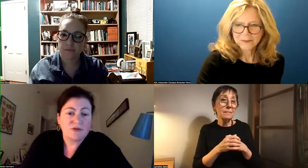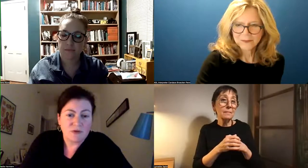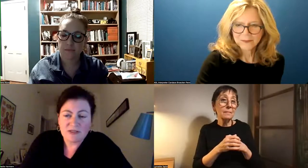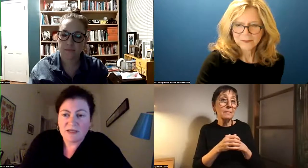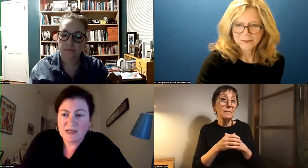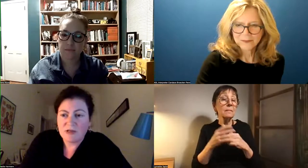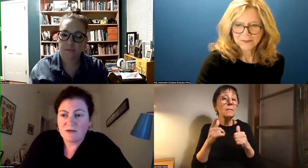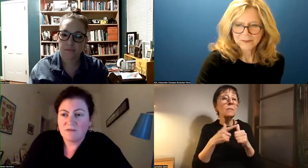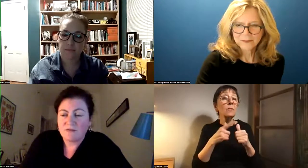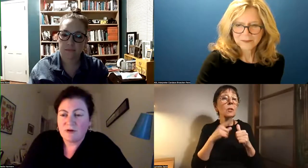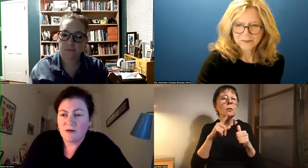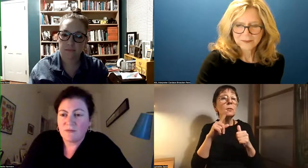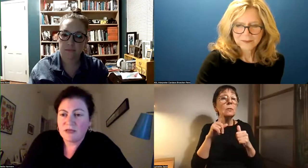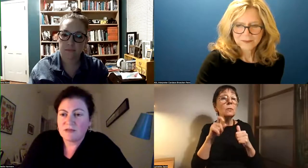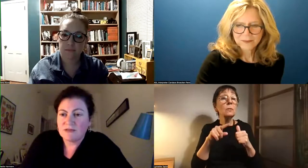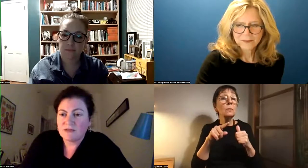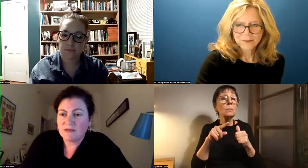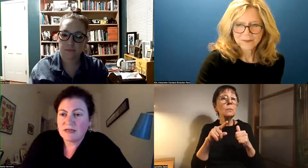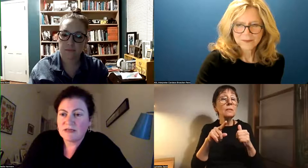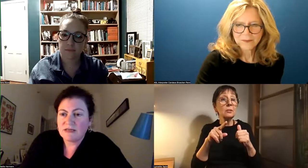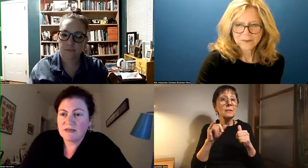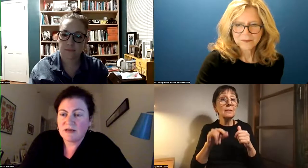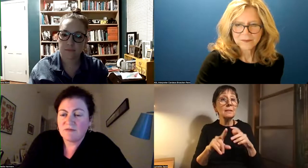The first question that came in